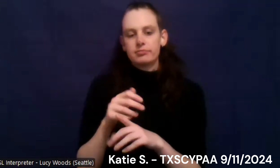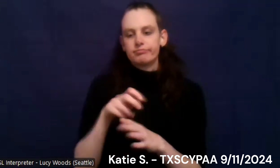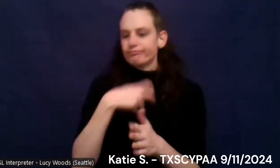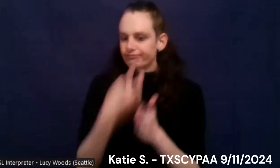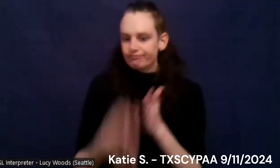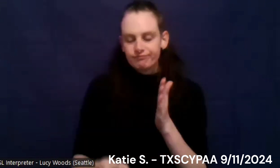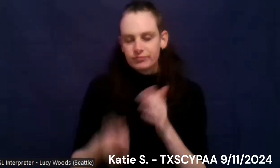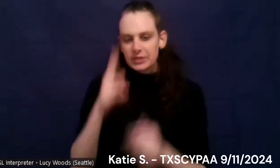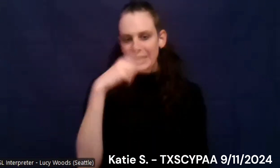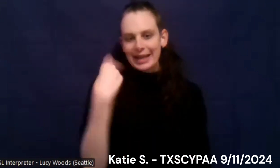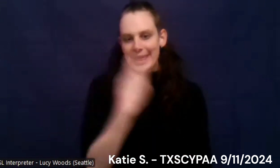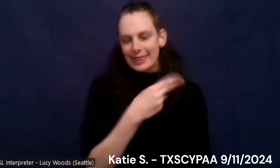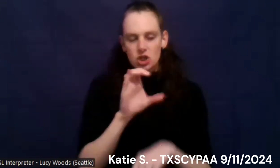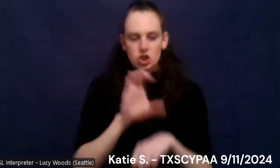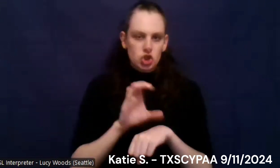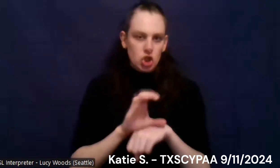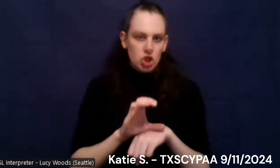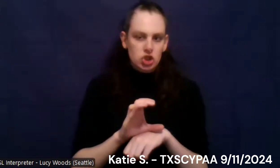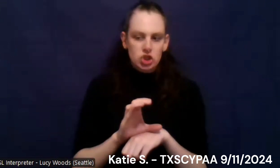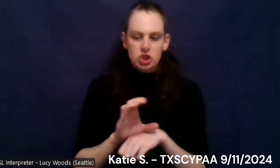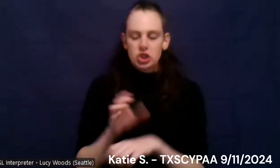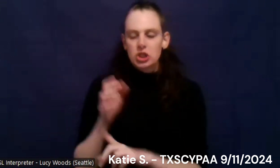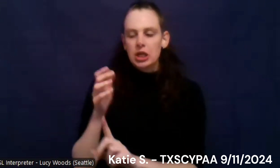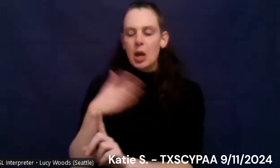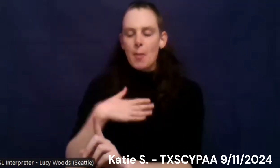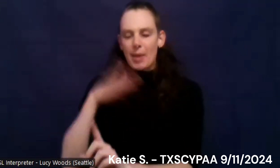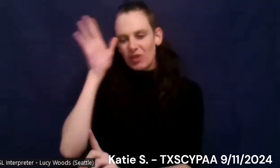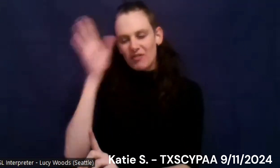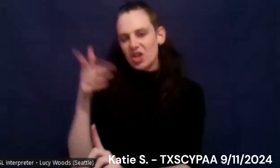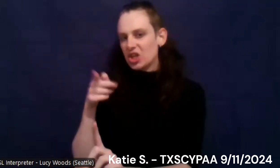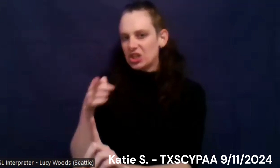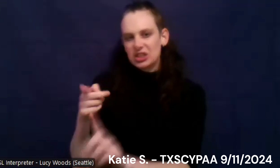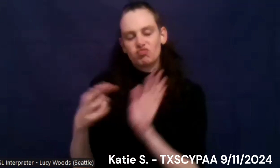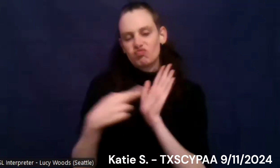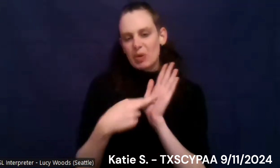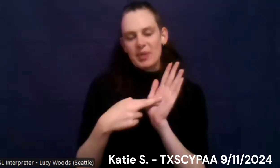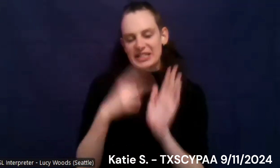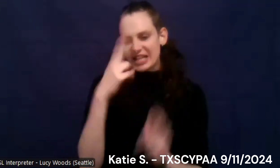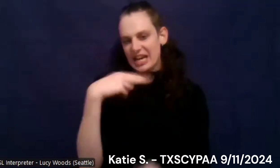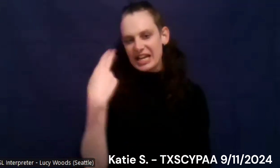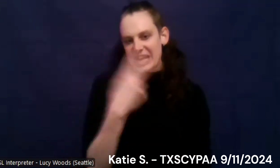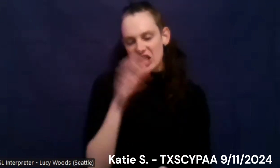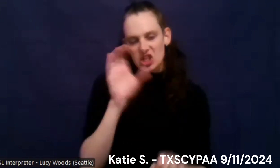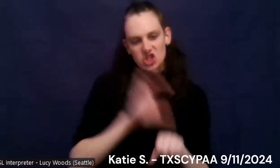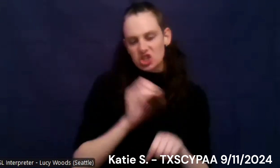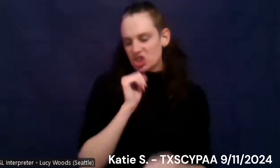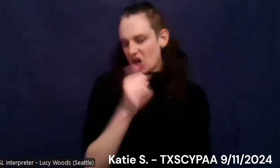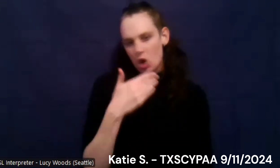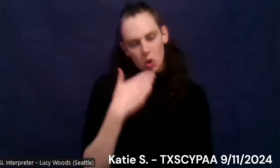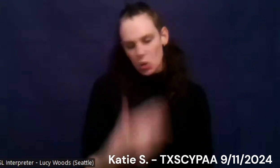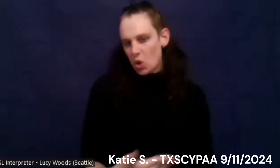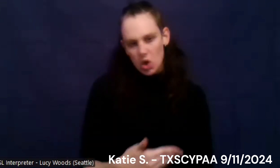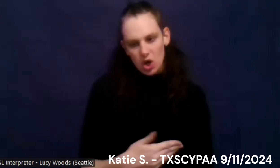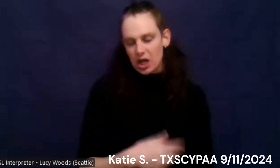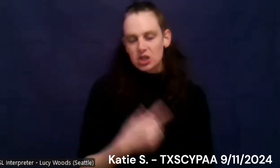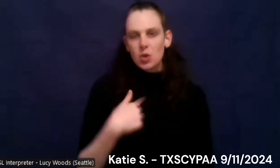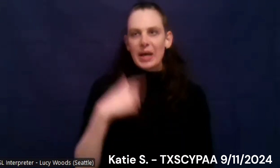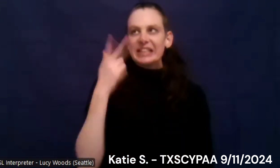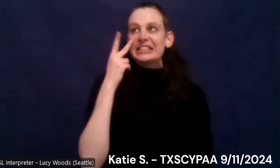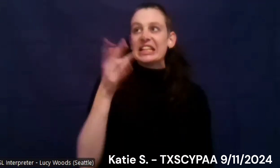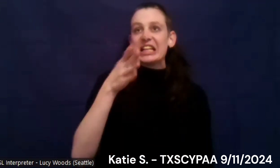Catholic Church. I'll just say that he was not a great representation. And so when I saw God on the walls and saw